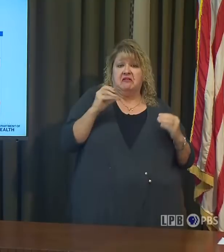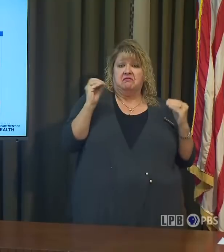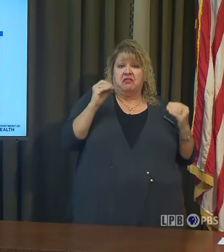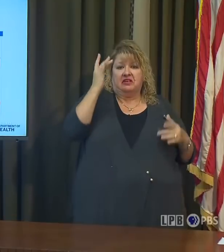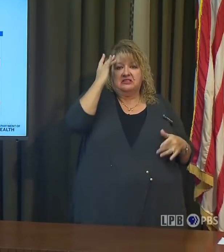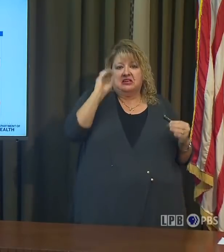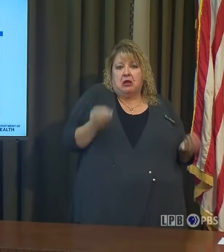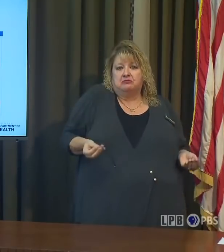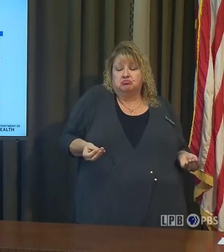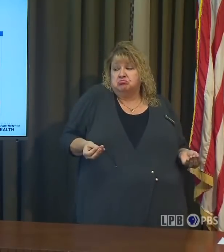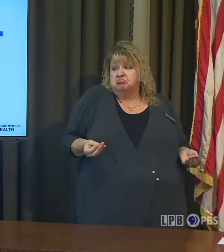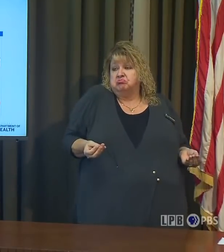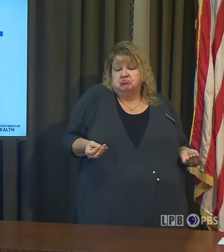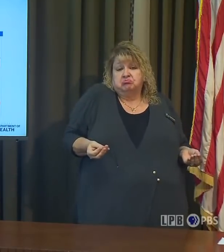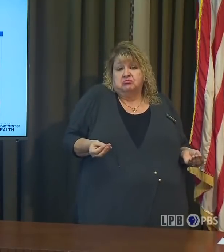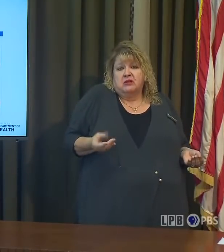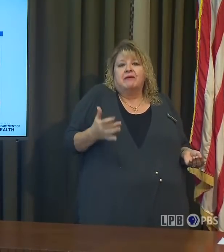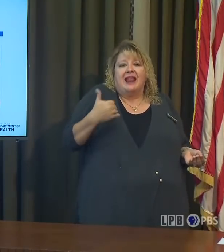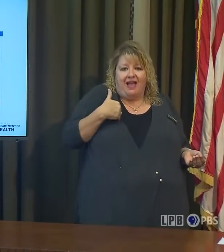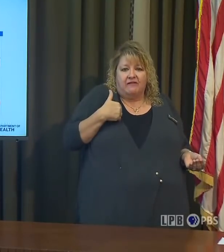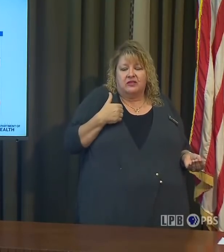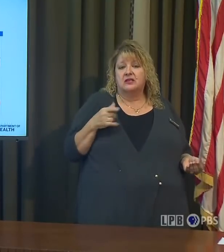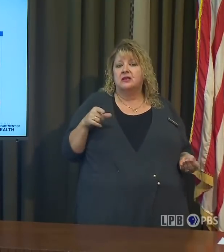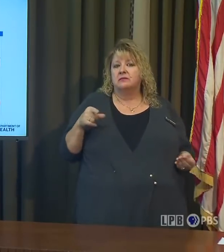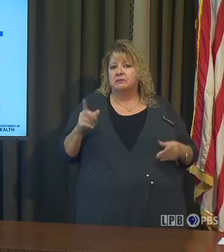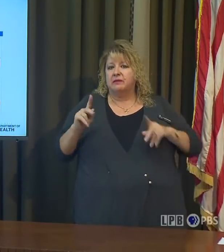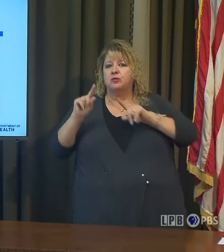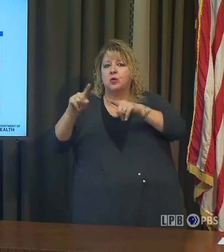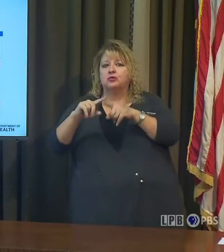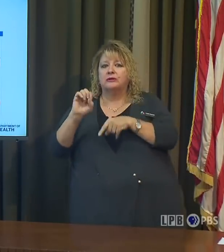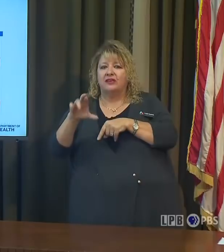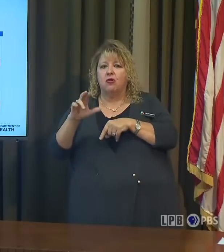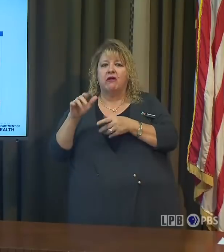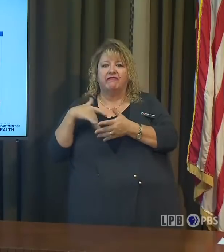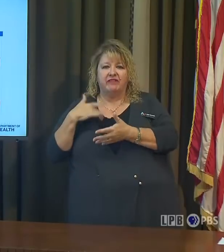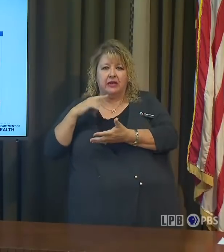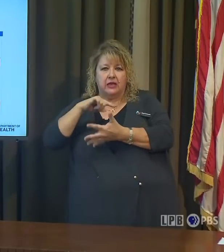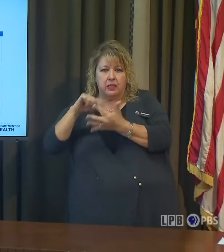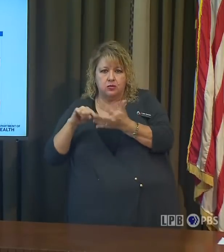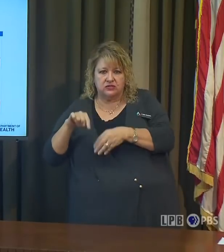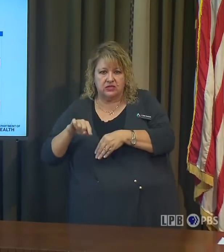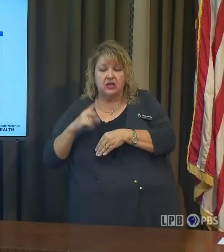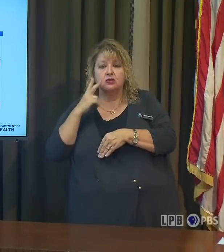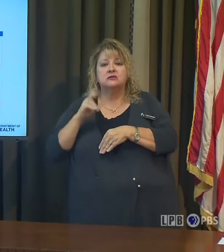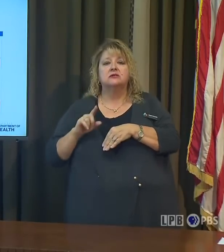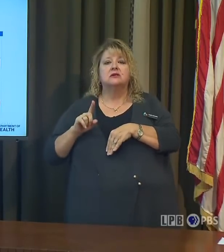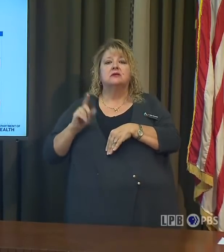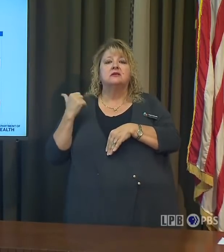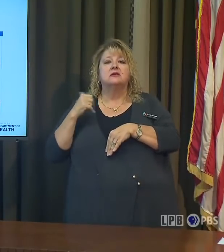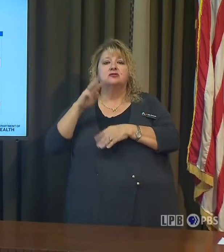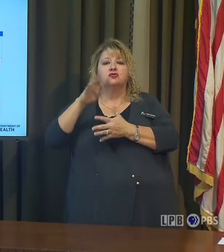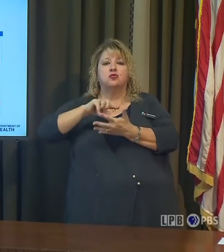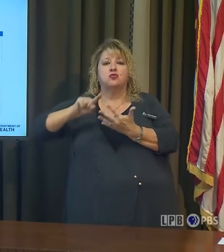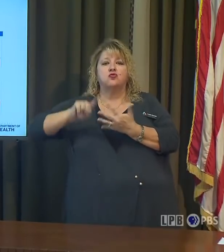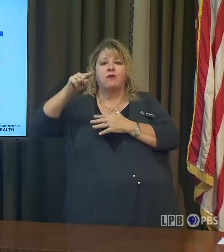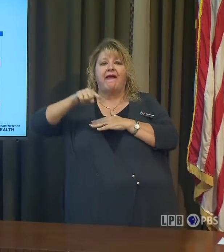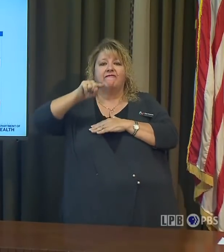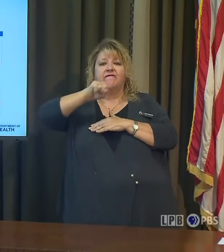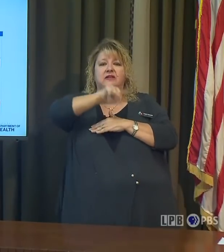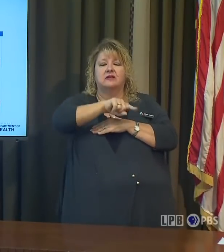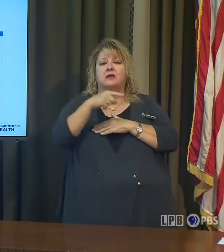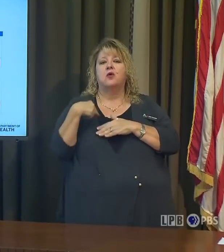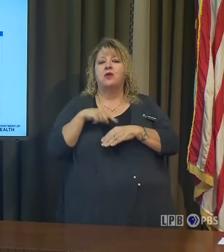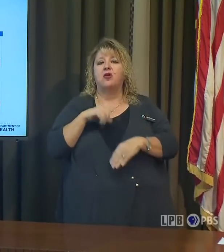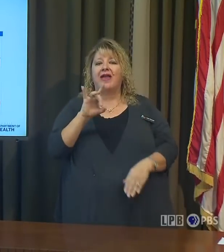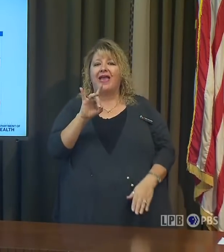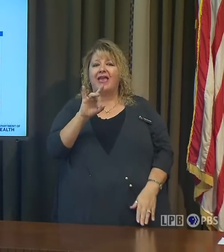the ER with these type of symptoms. If you see on that upper left-hand graph right now, we are now at about